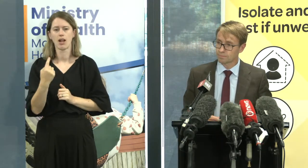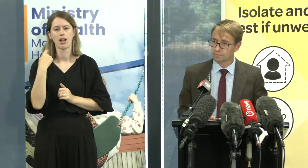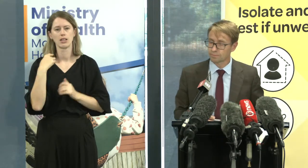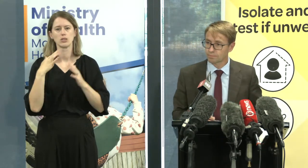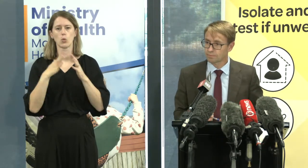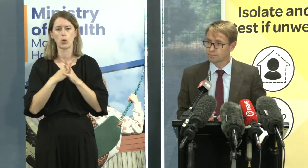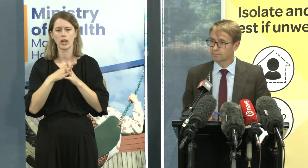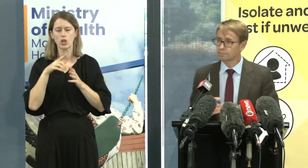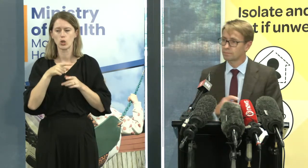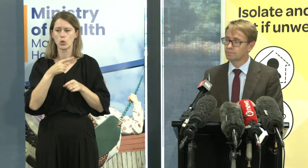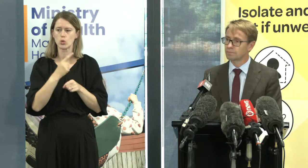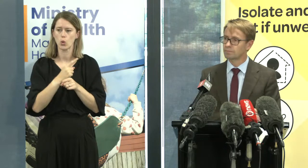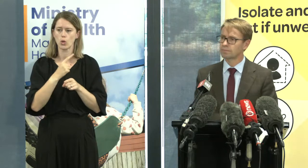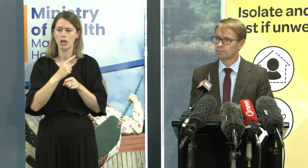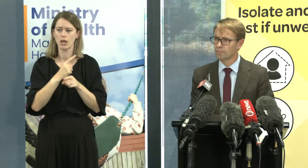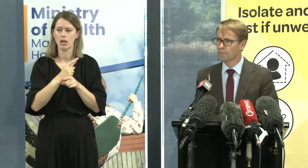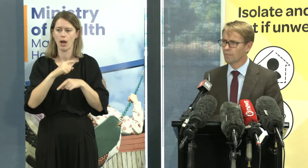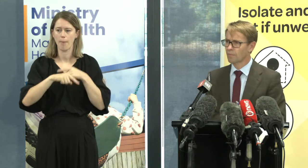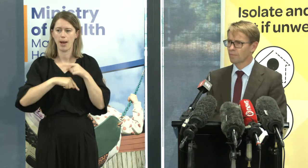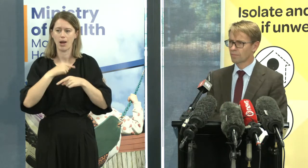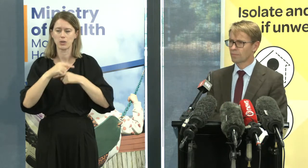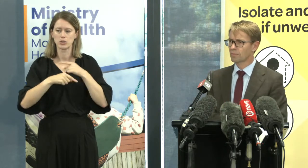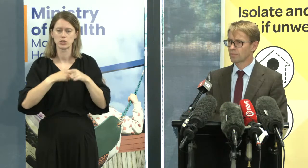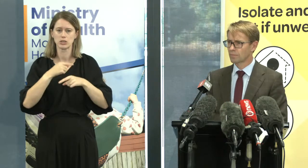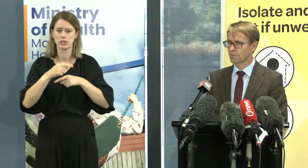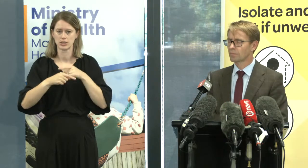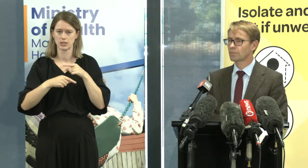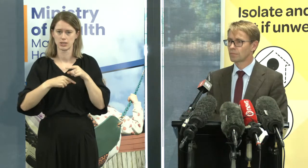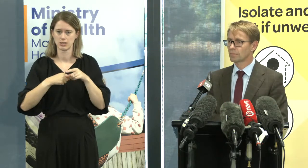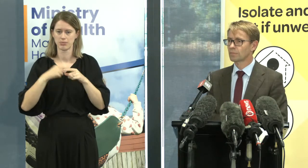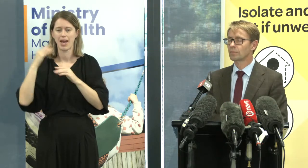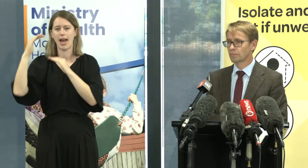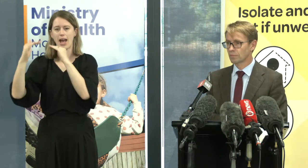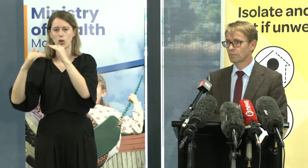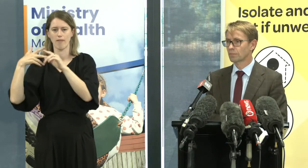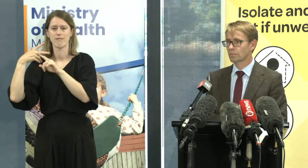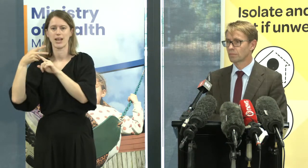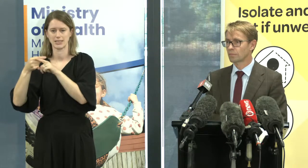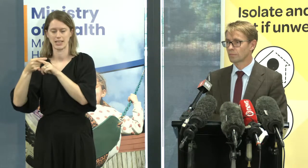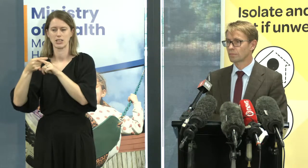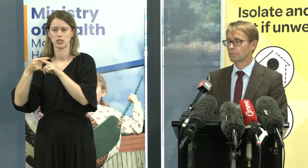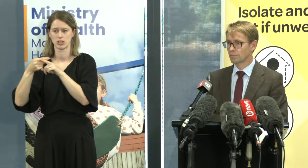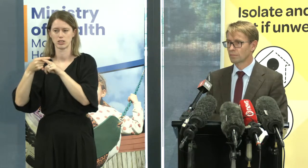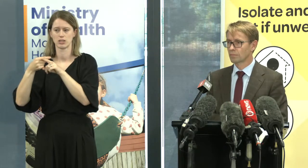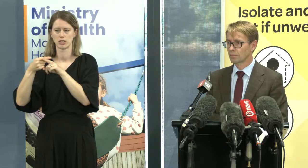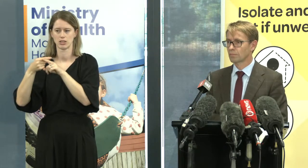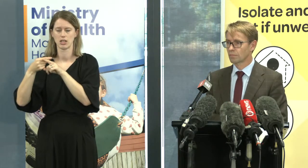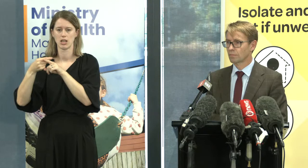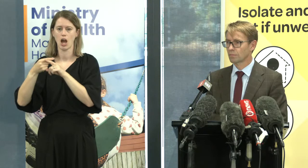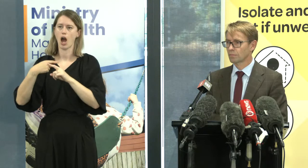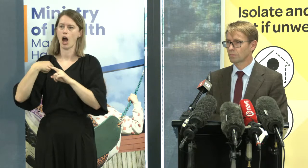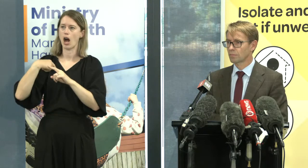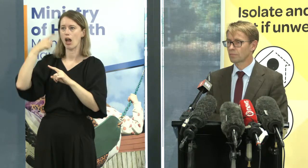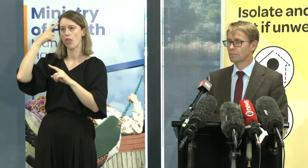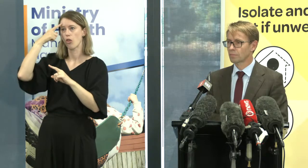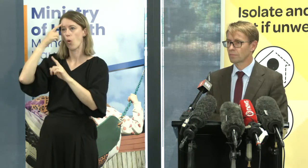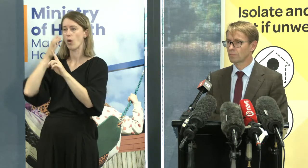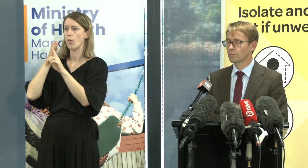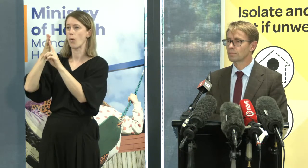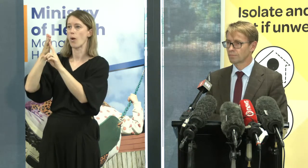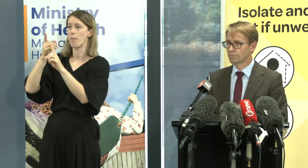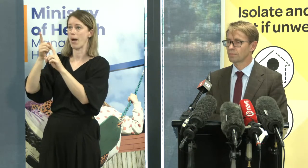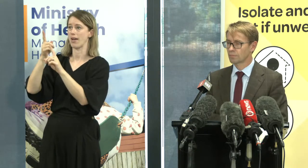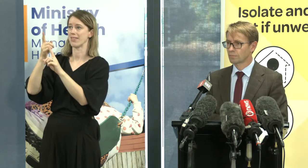about your expectations and aspirations around the adult vaccination rollout and how that had been exceeded. Just with the